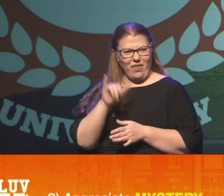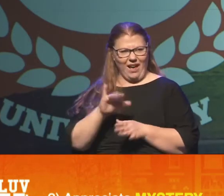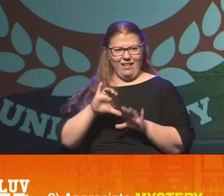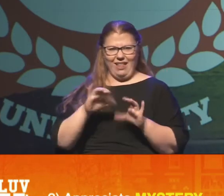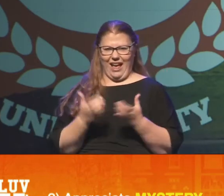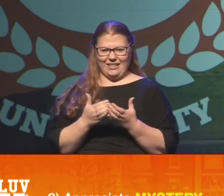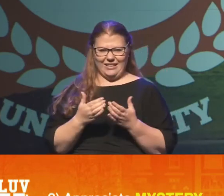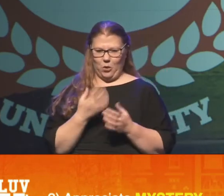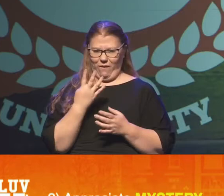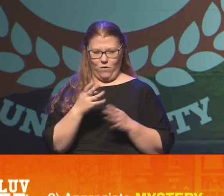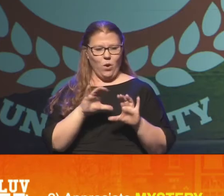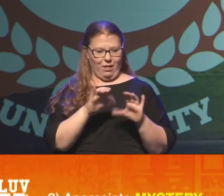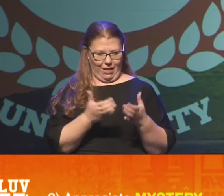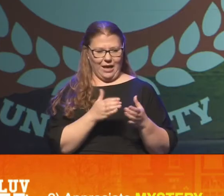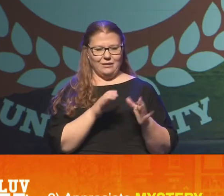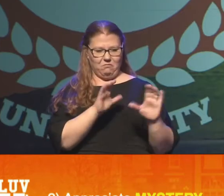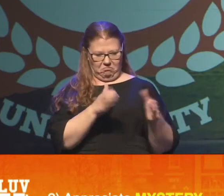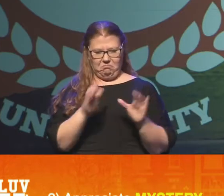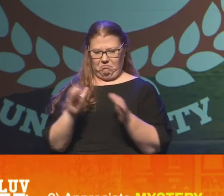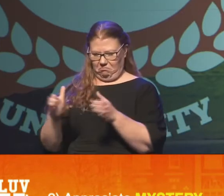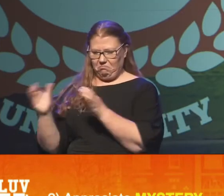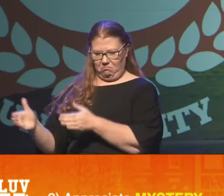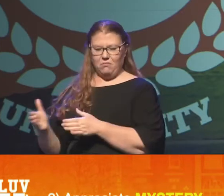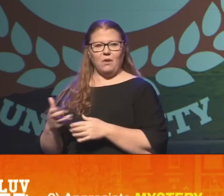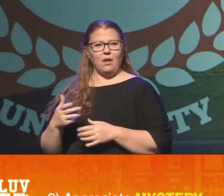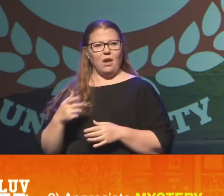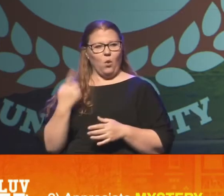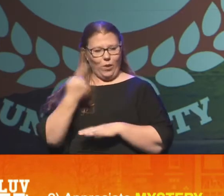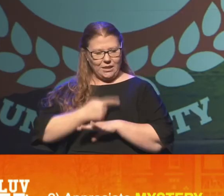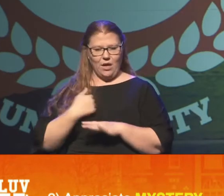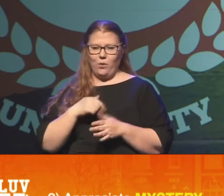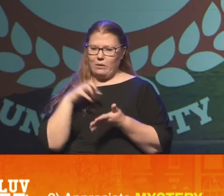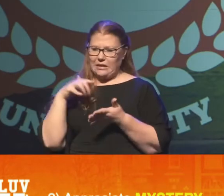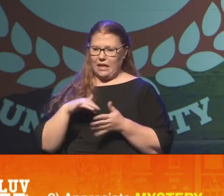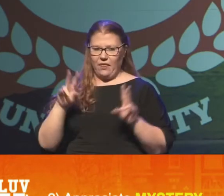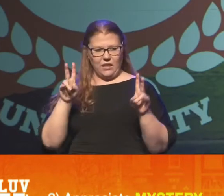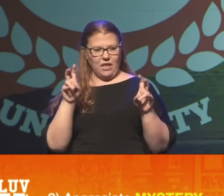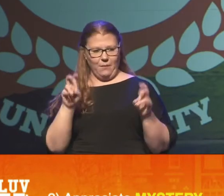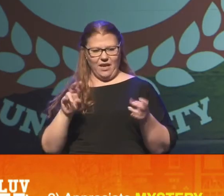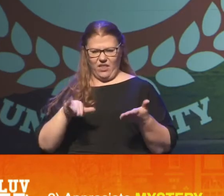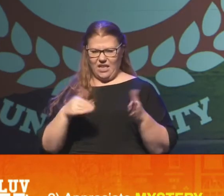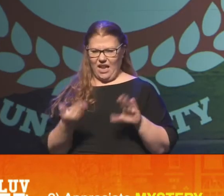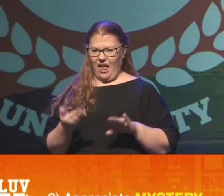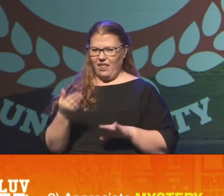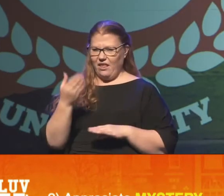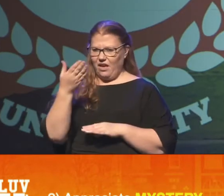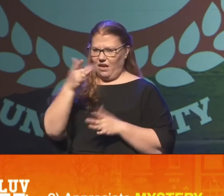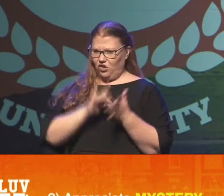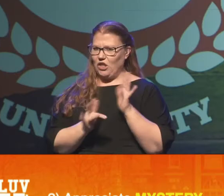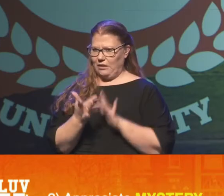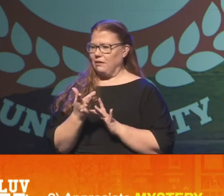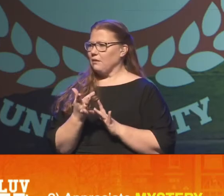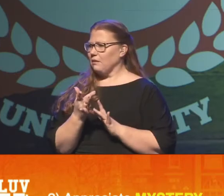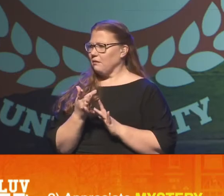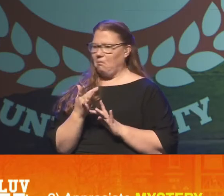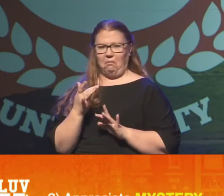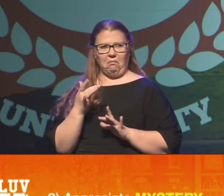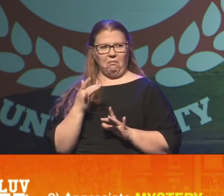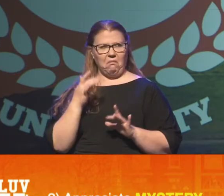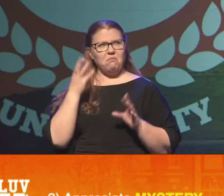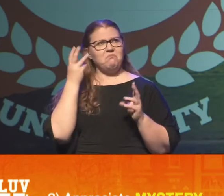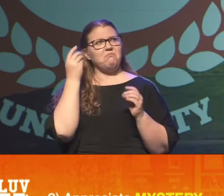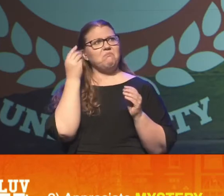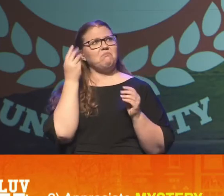4 classes. And one day we were studying the topic of the death of Jesus. And I got to